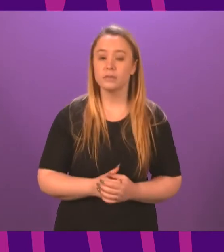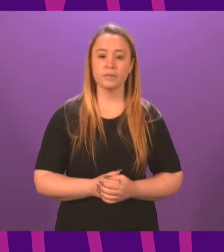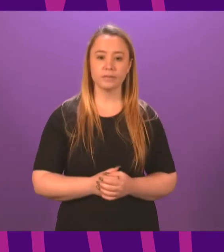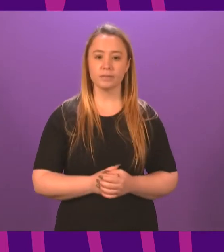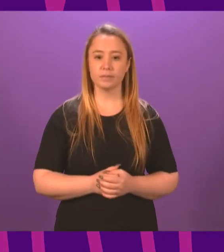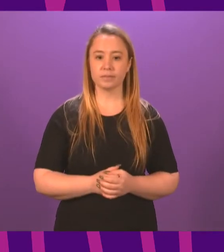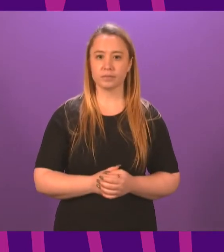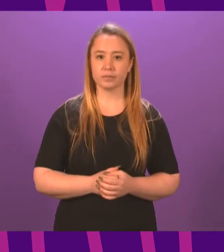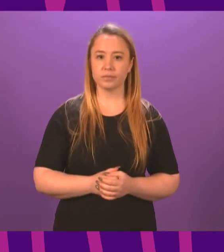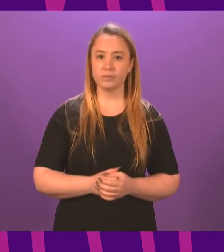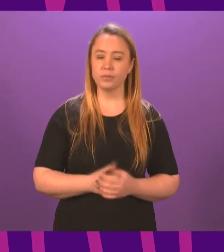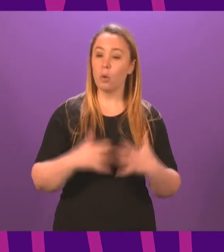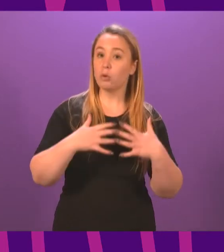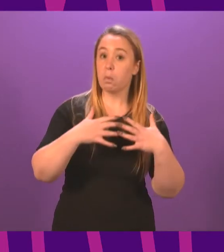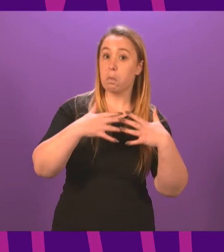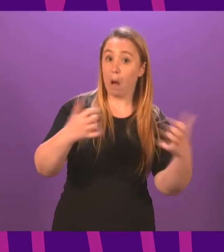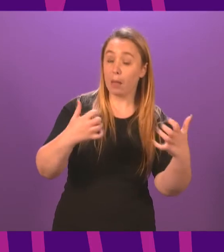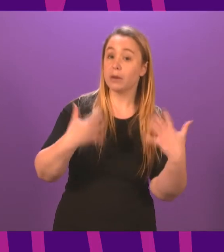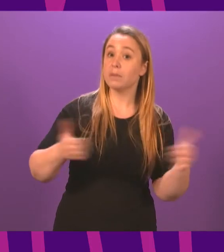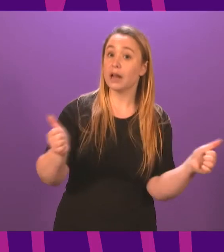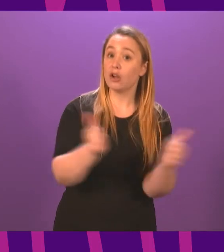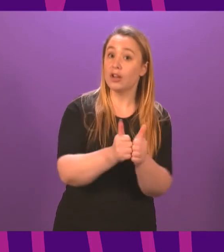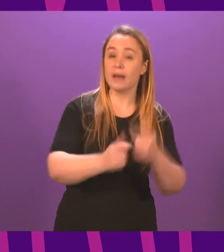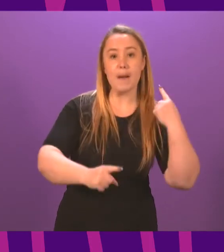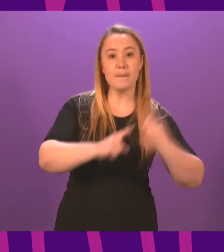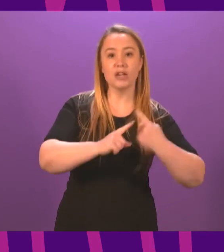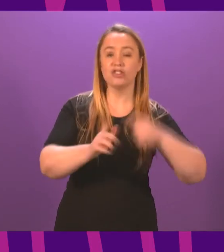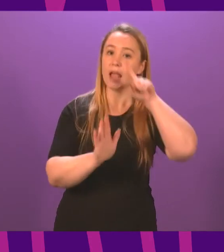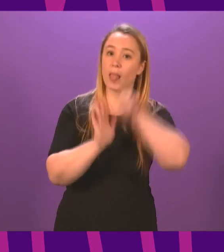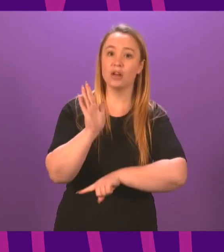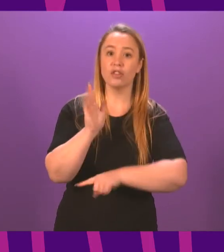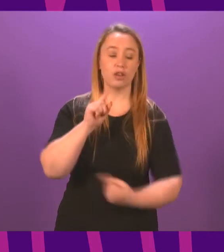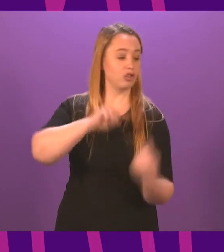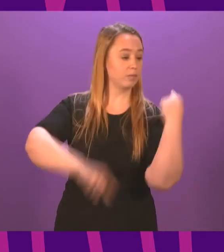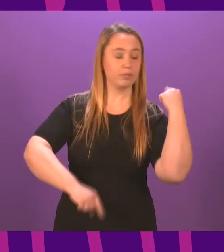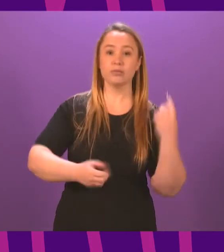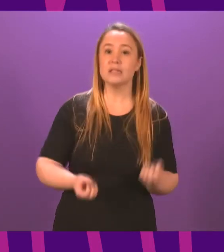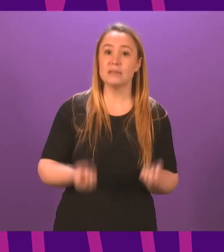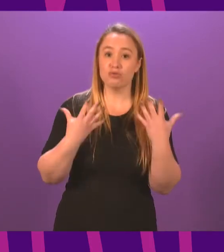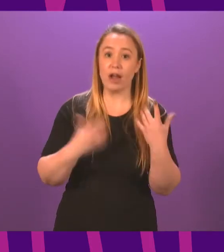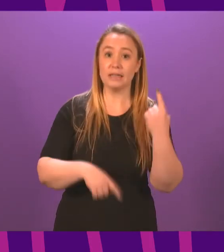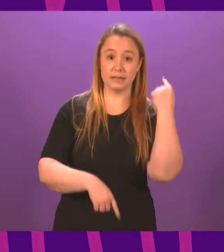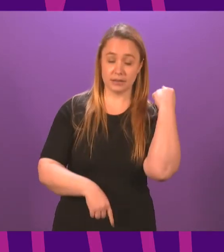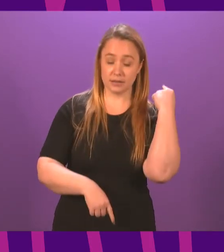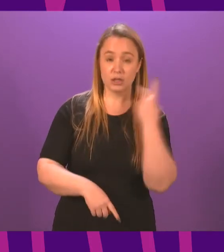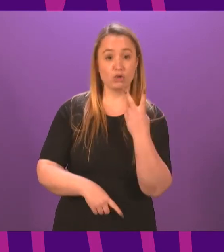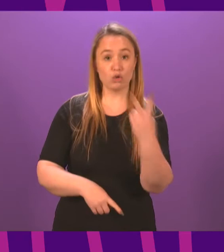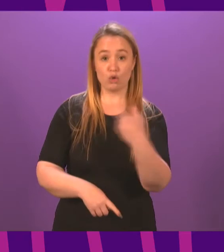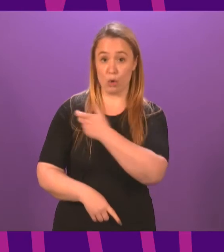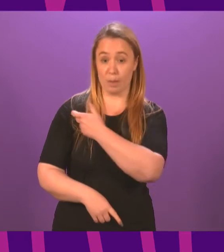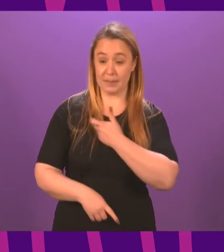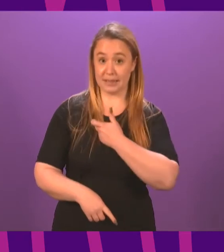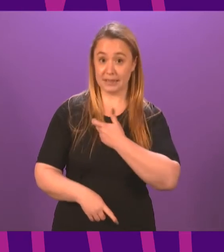I've said, the Parliament agreed the process of emergency legislation in spring of this year. 2 committees of this Parliament will